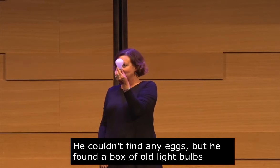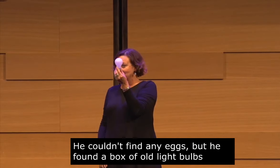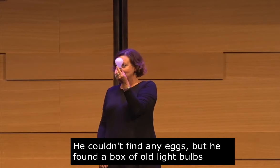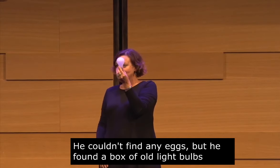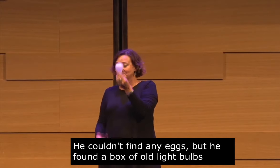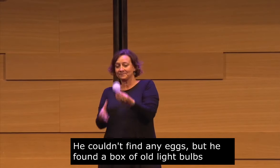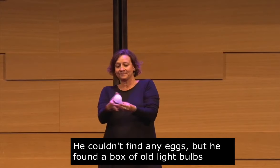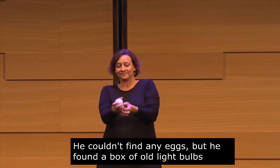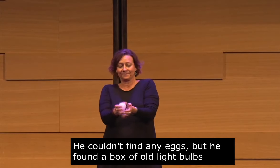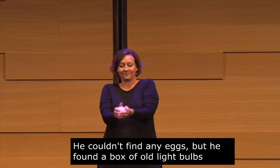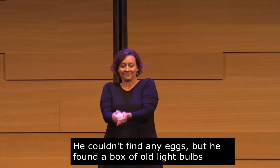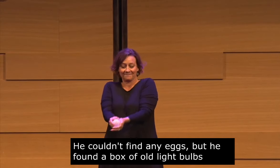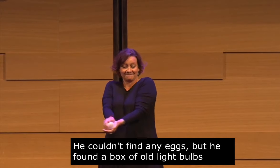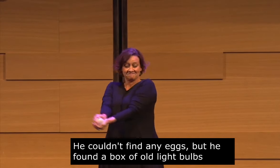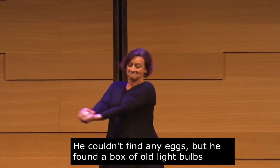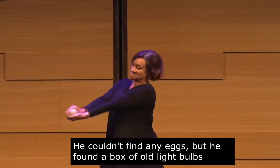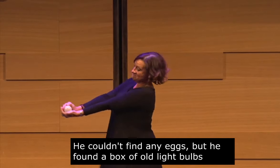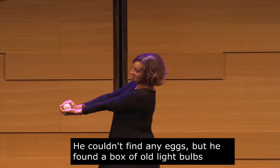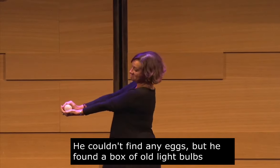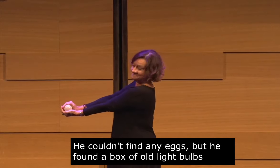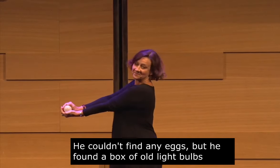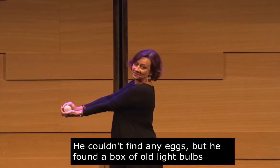of old light bulbs.